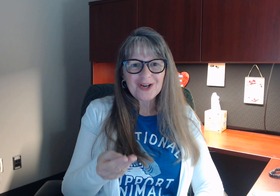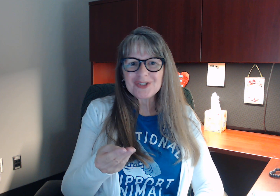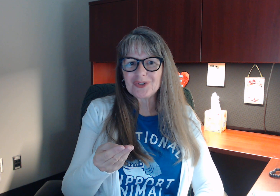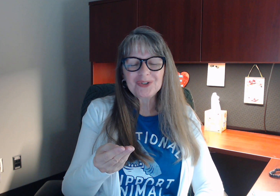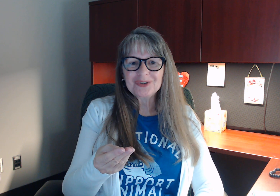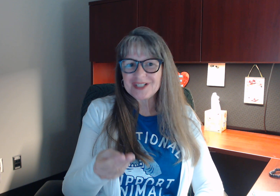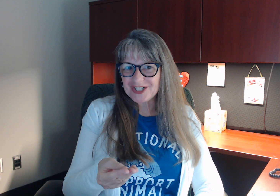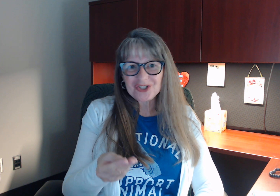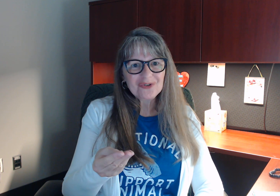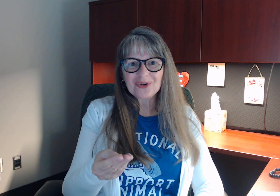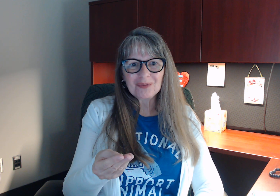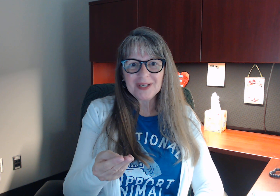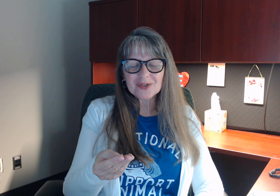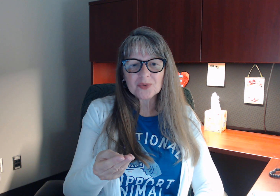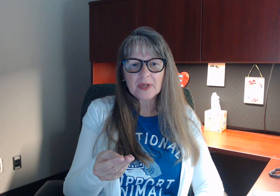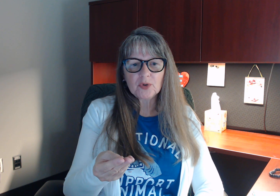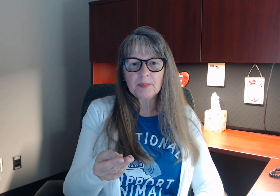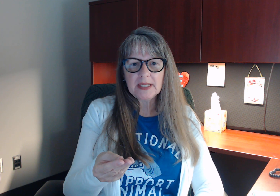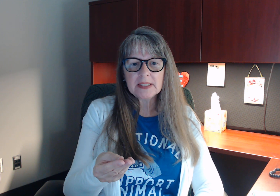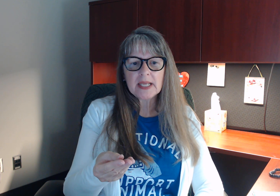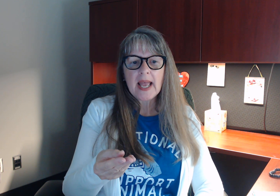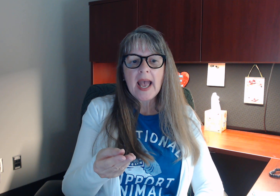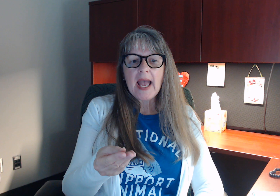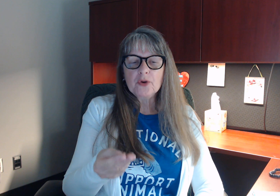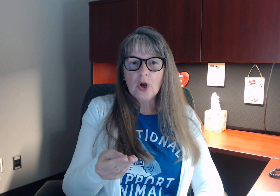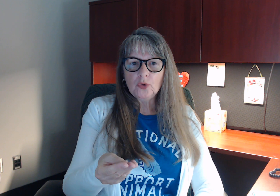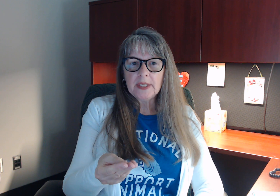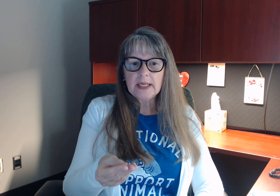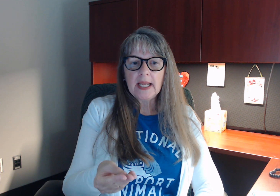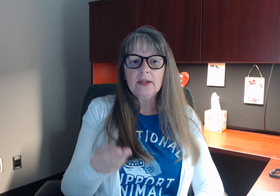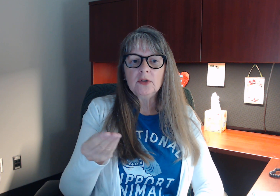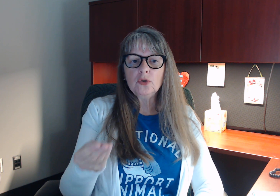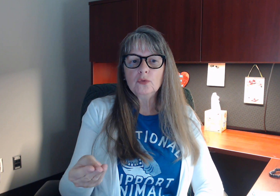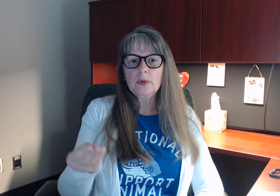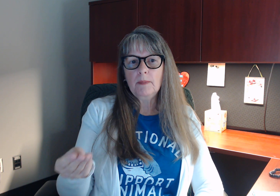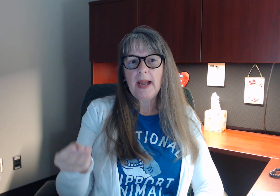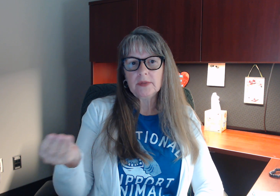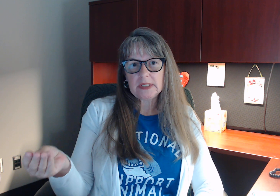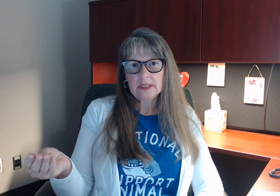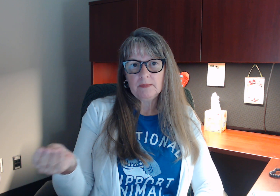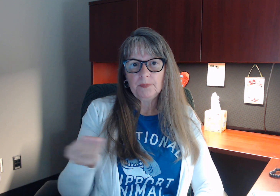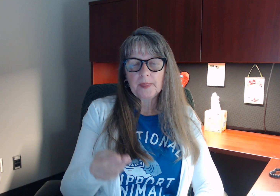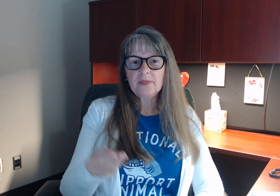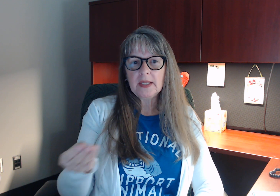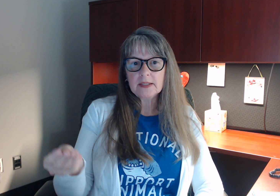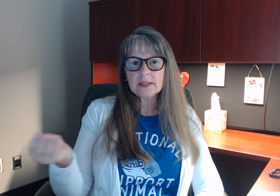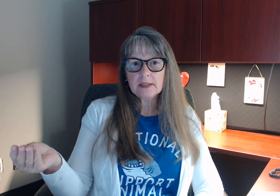or your tissue or your pencils or whatever, your pens, and you're holding it, and then you bounce it. Things